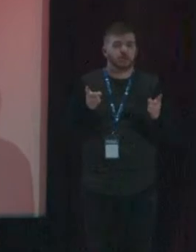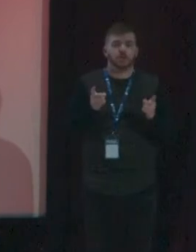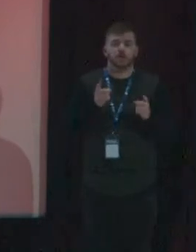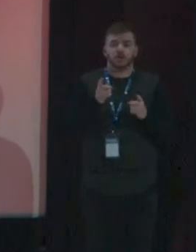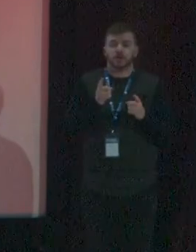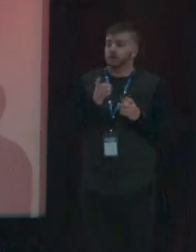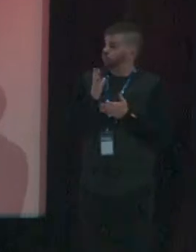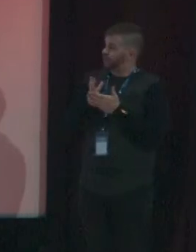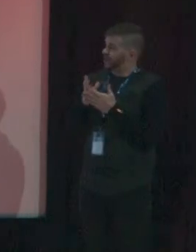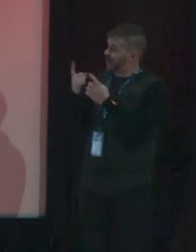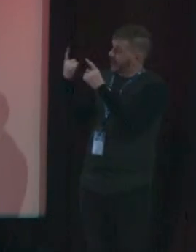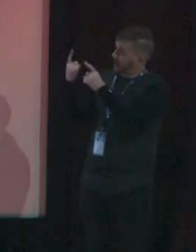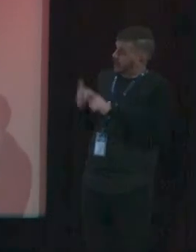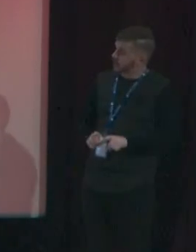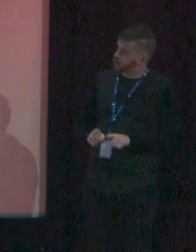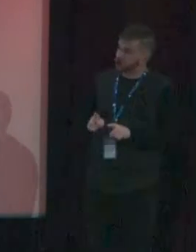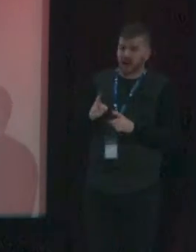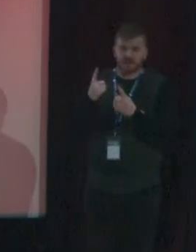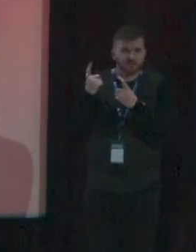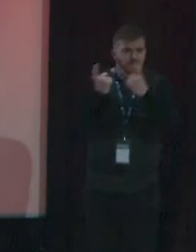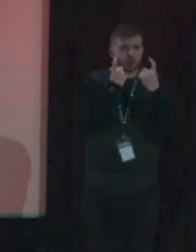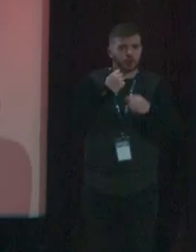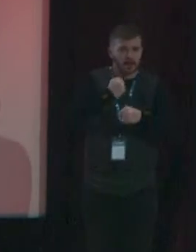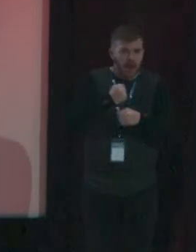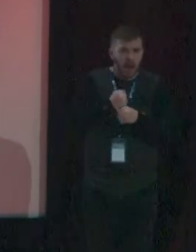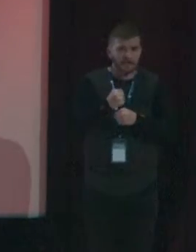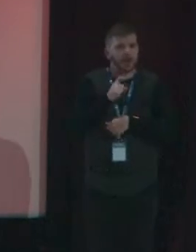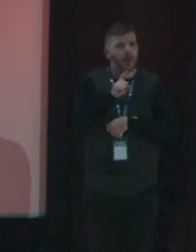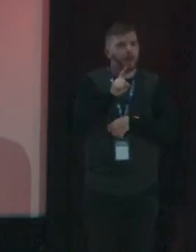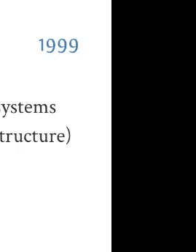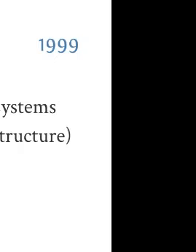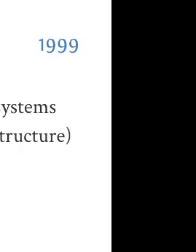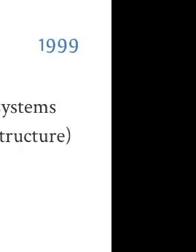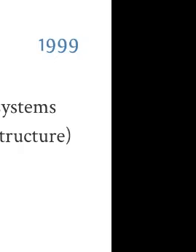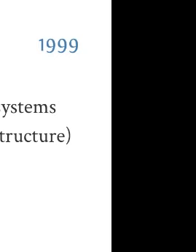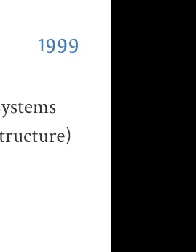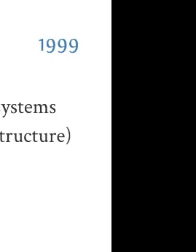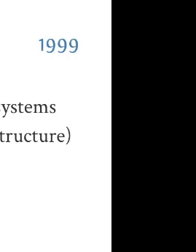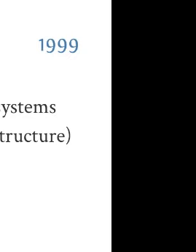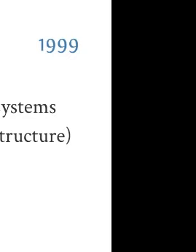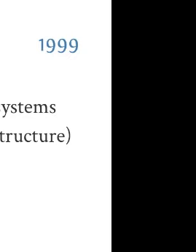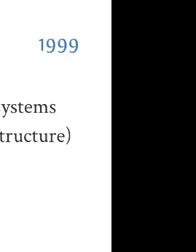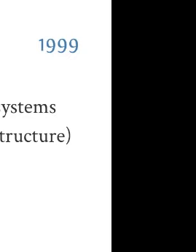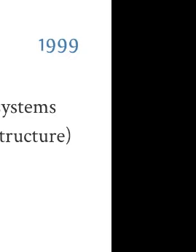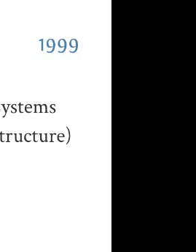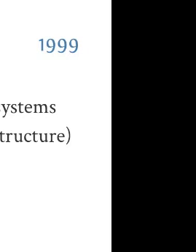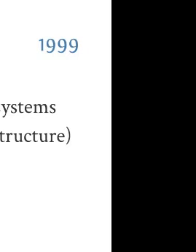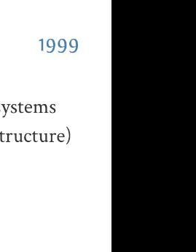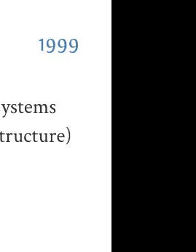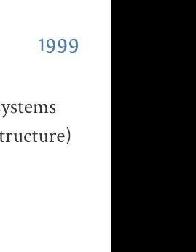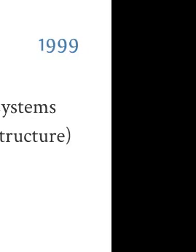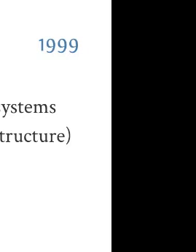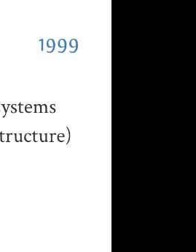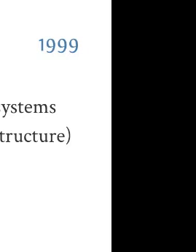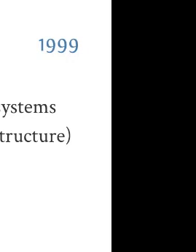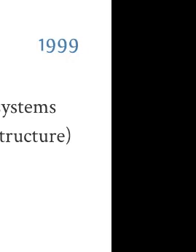all comes down the lineage of the adventure games and the point-and-click adventures. And so I want to single out The Hobbit